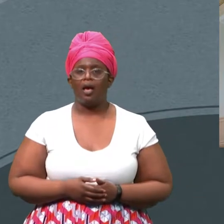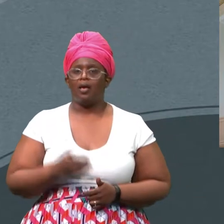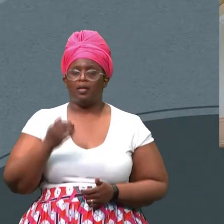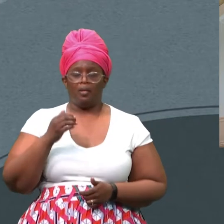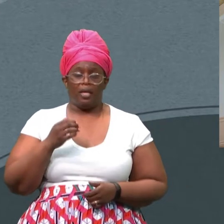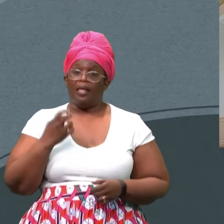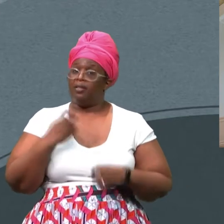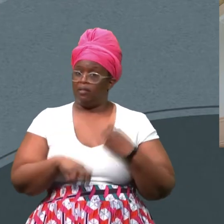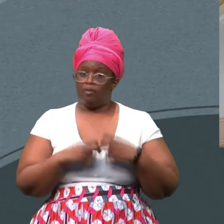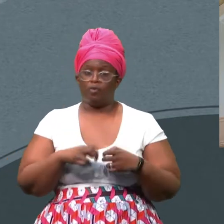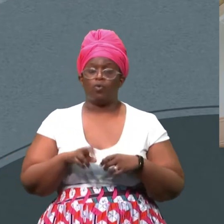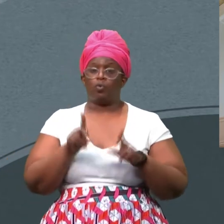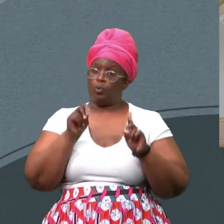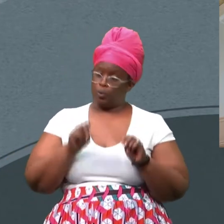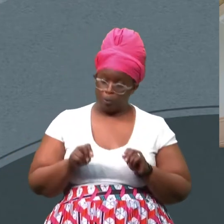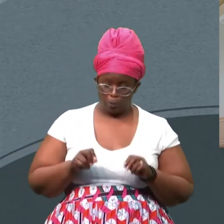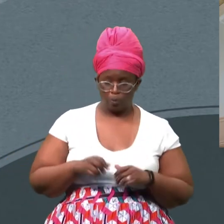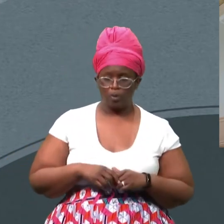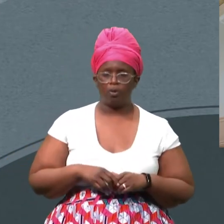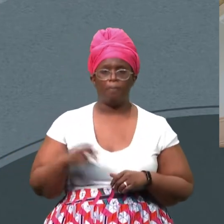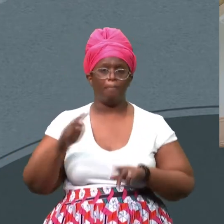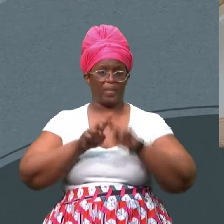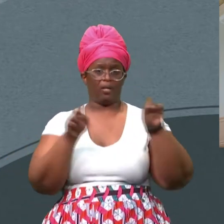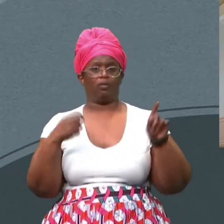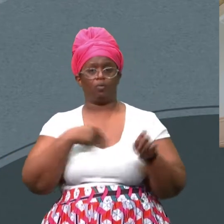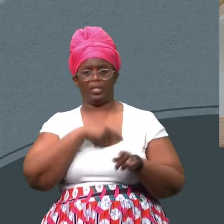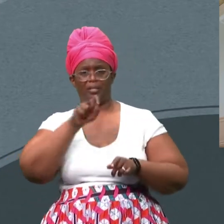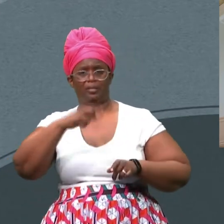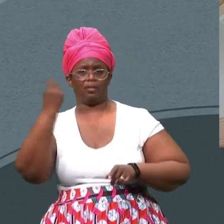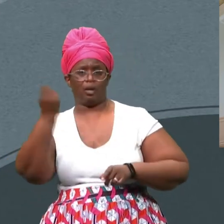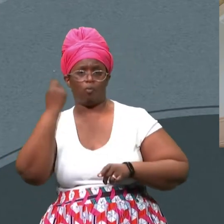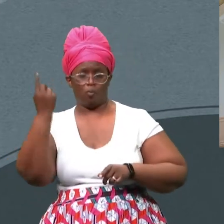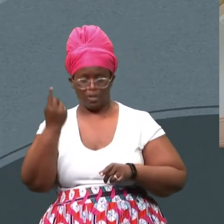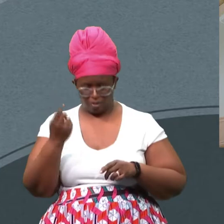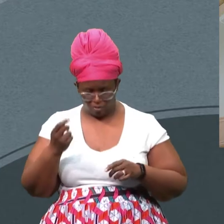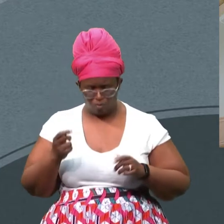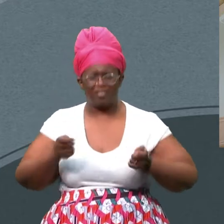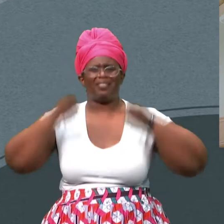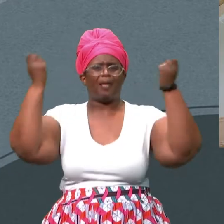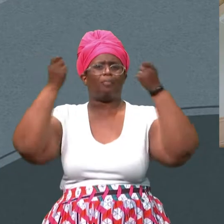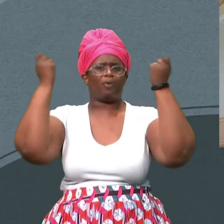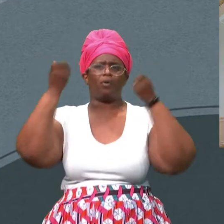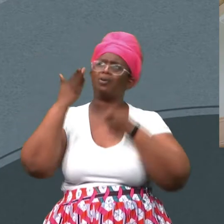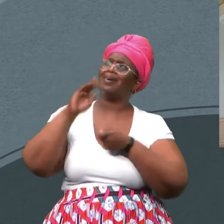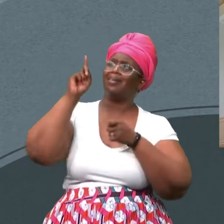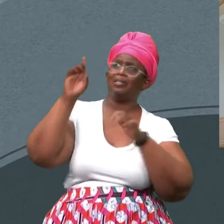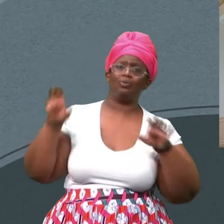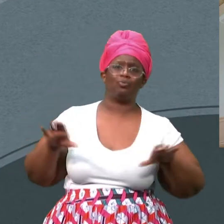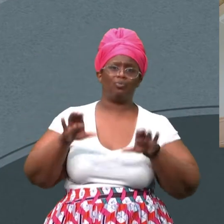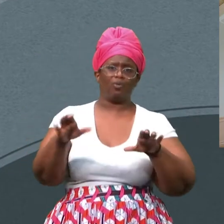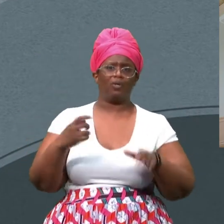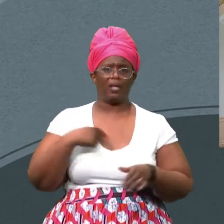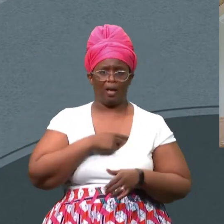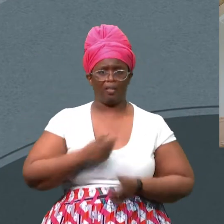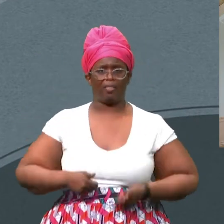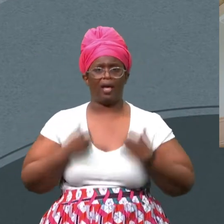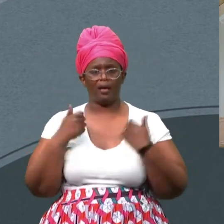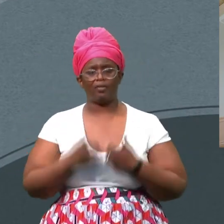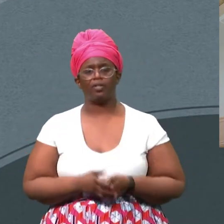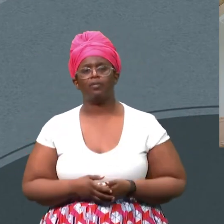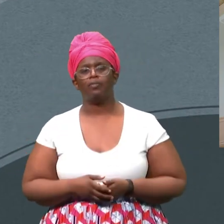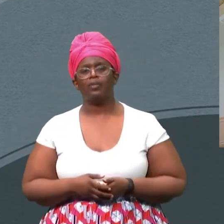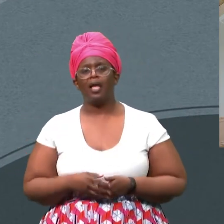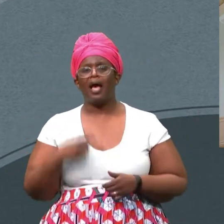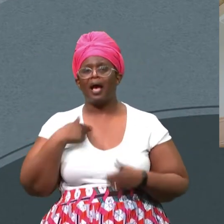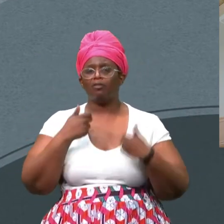to fill. We all need someone in our life that can celebrate what's in us. You know, every chance I get, I try to compliment